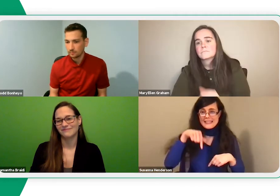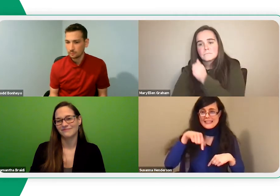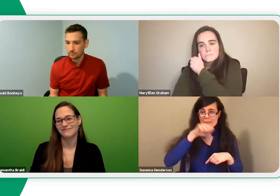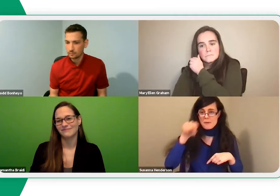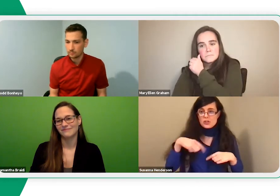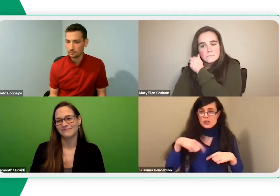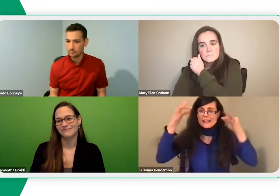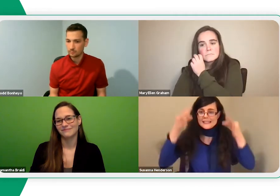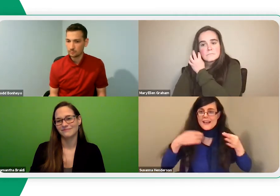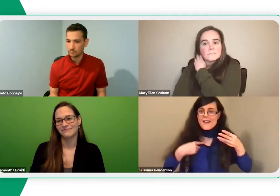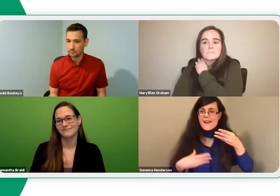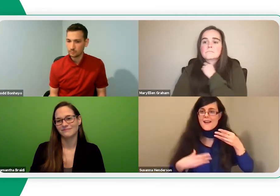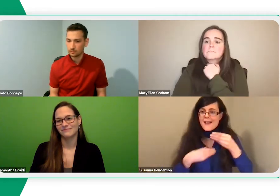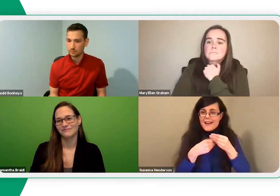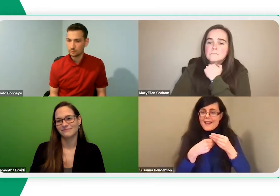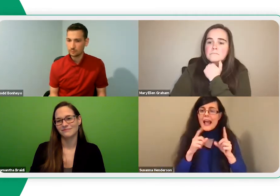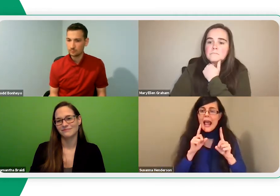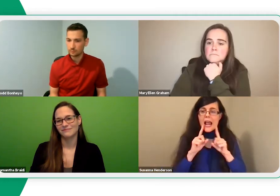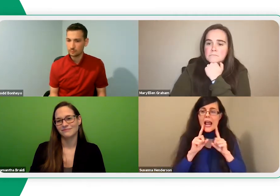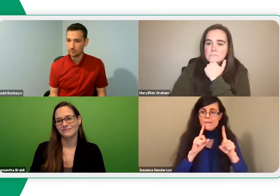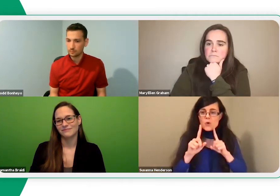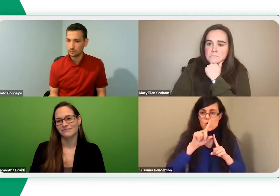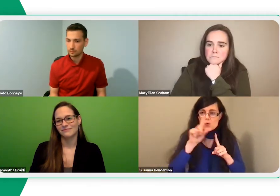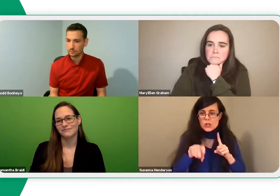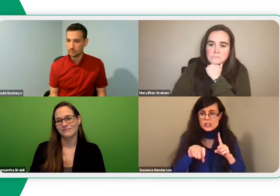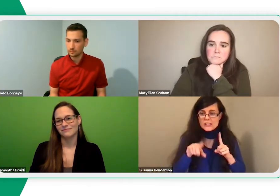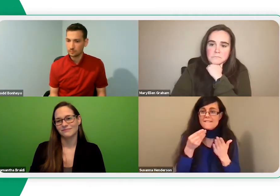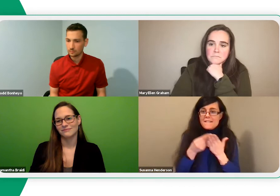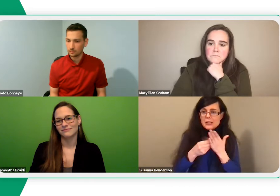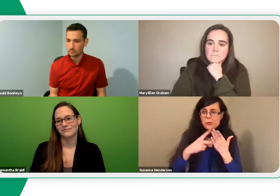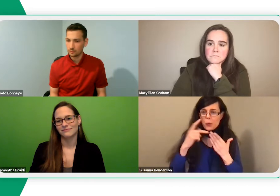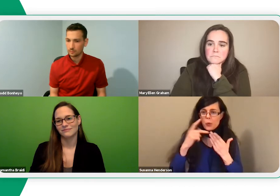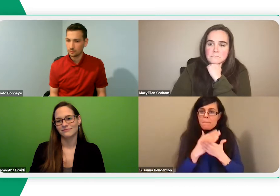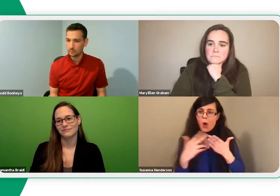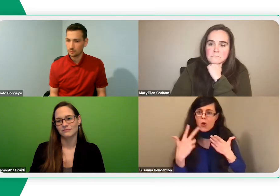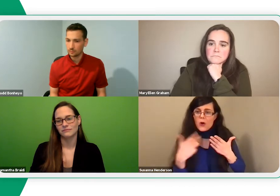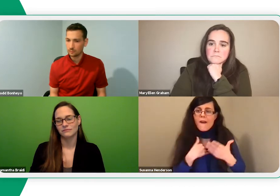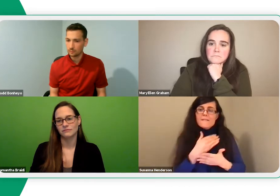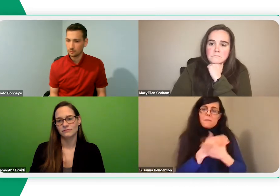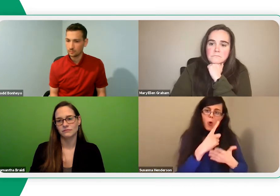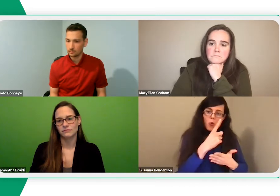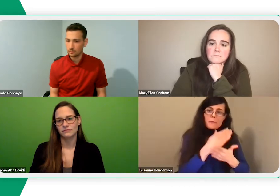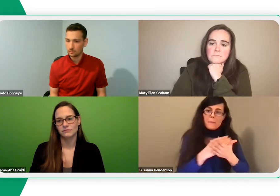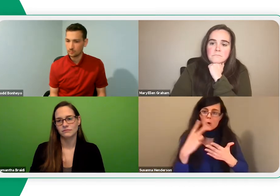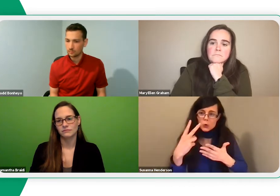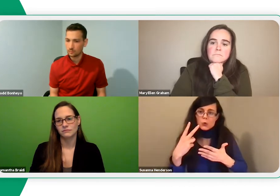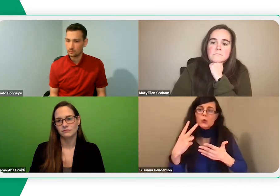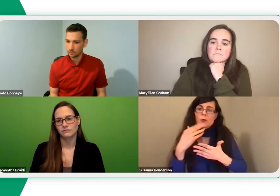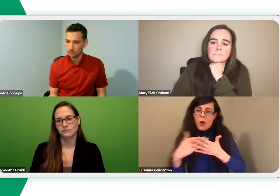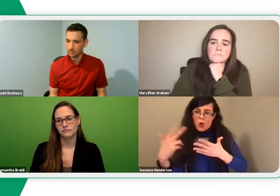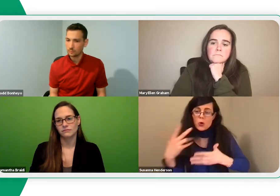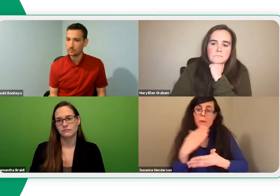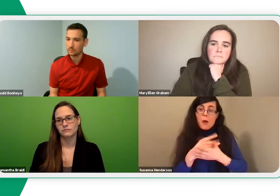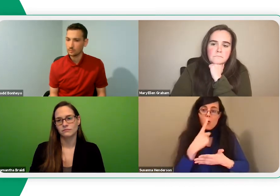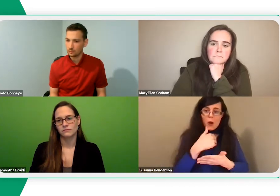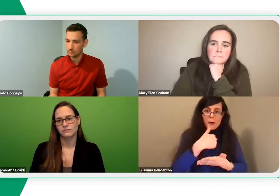is Susanna. This semester, I decided to add some interview questions regarding the financial